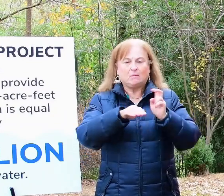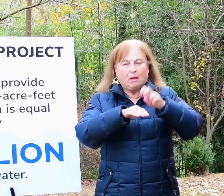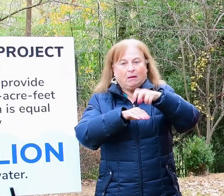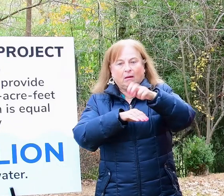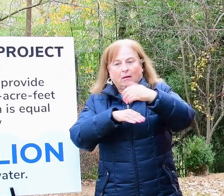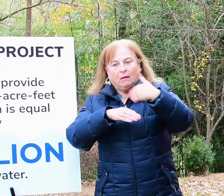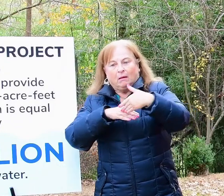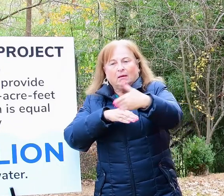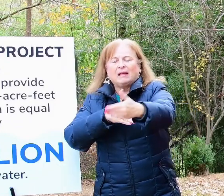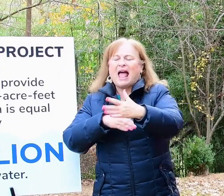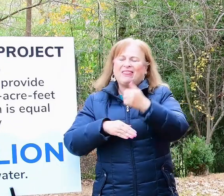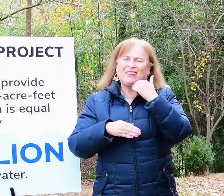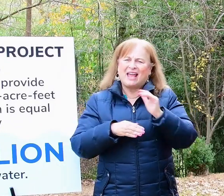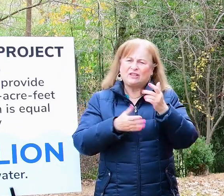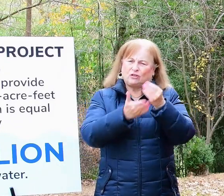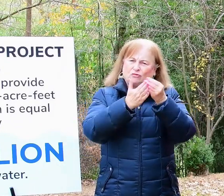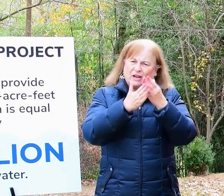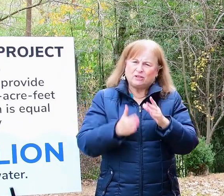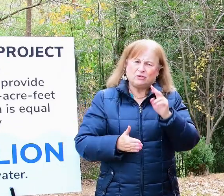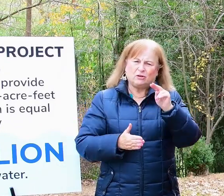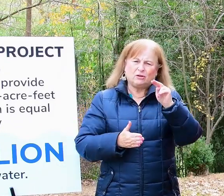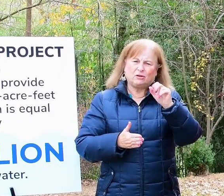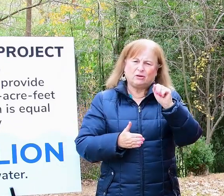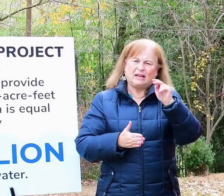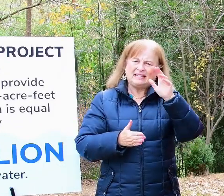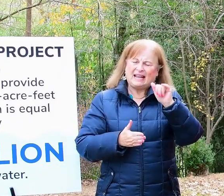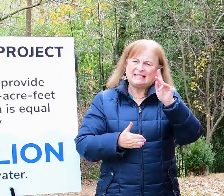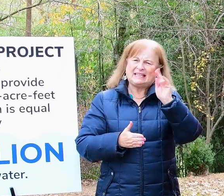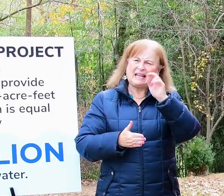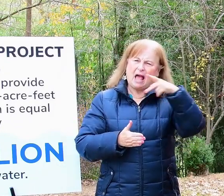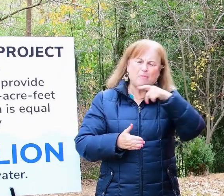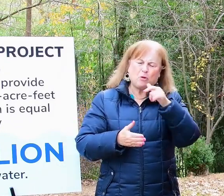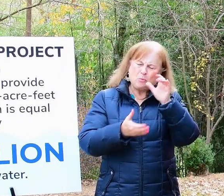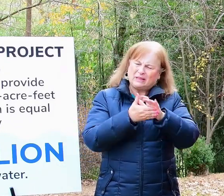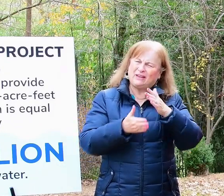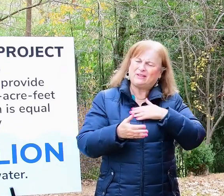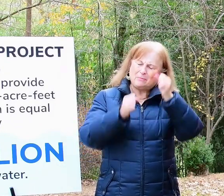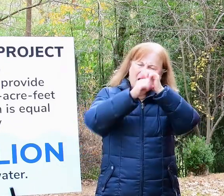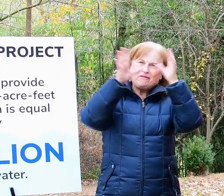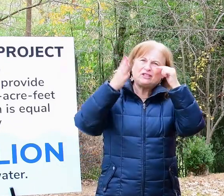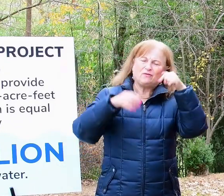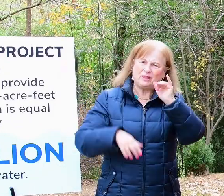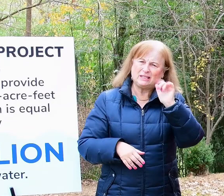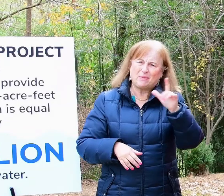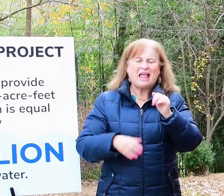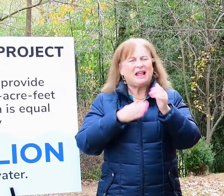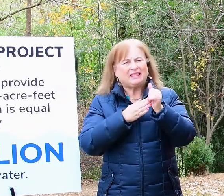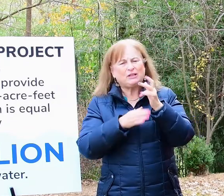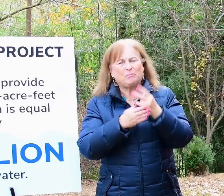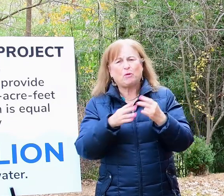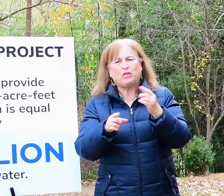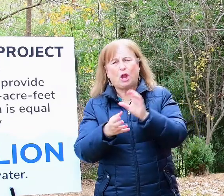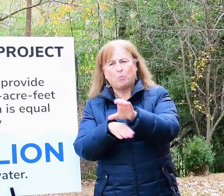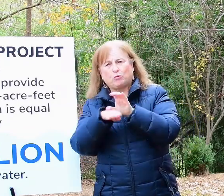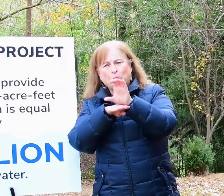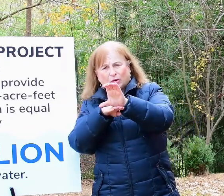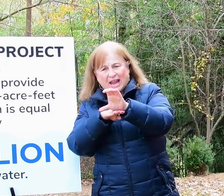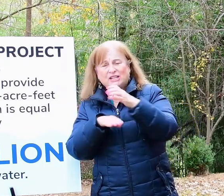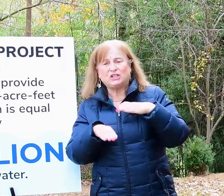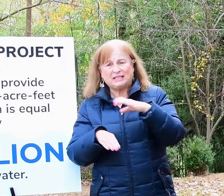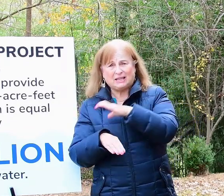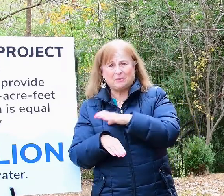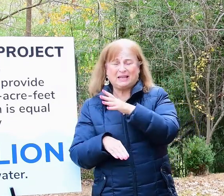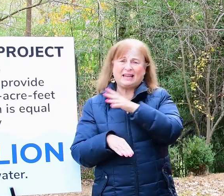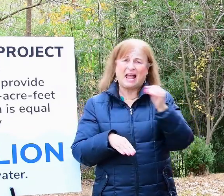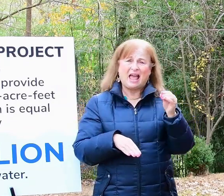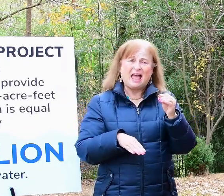hurdles. I also want to thank our Treasurer, Nancy Kopp, who believed in my vision for this bill, and for leadership in both the Appropriations Committee